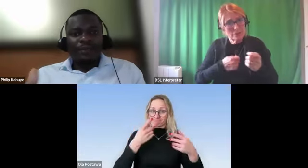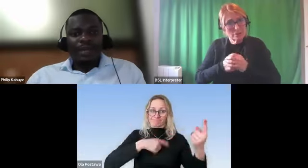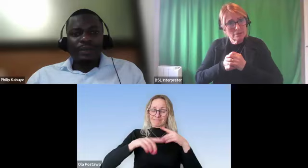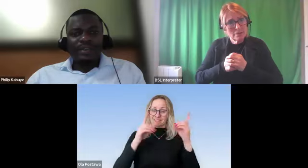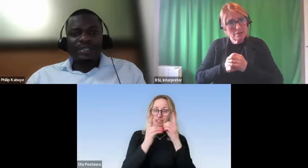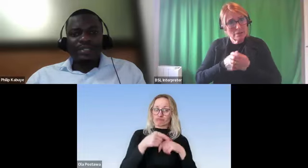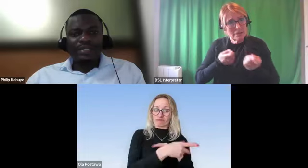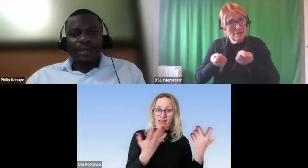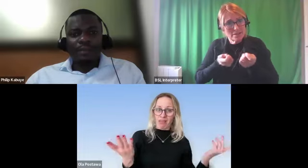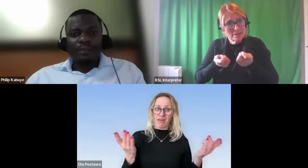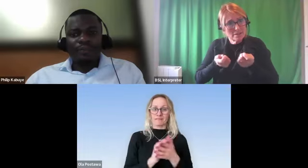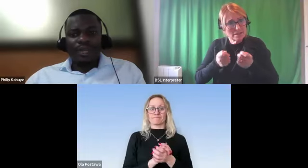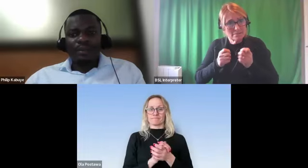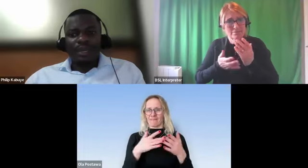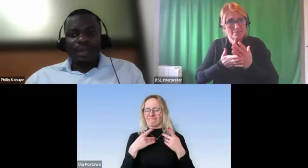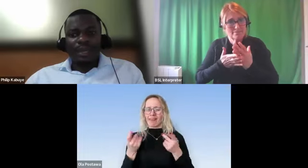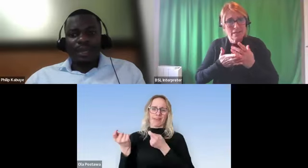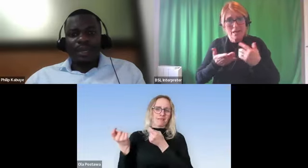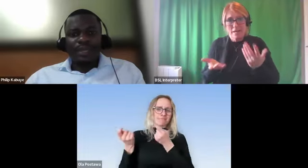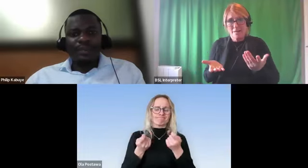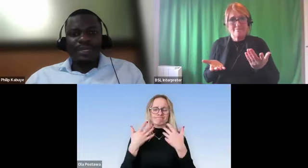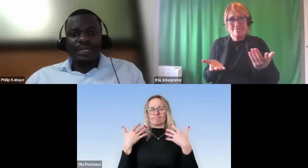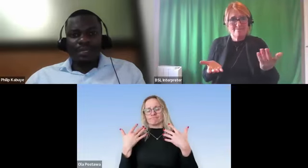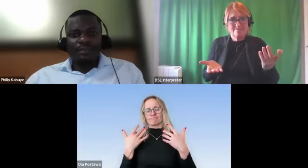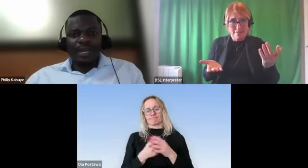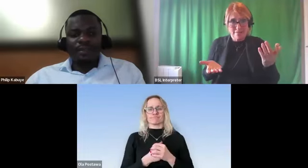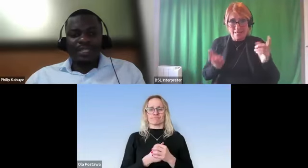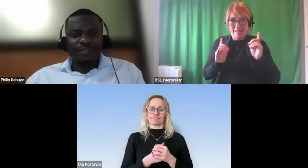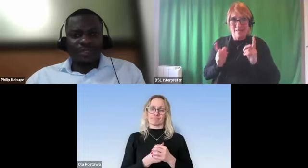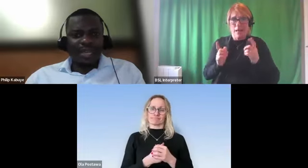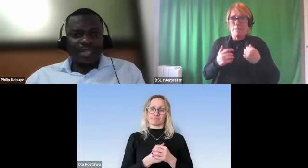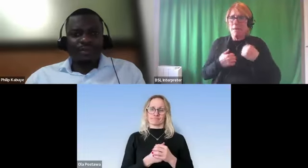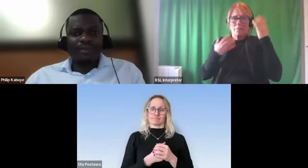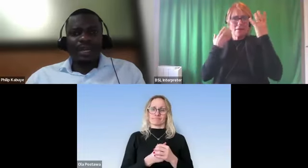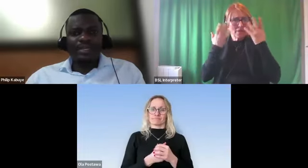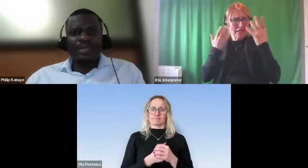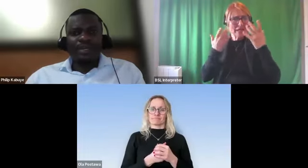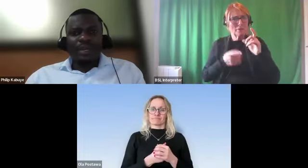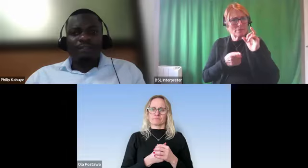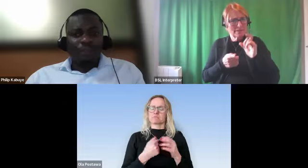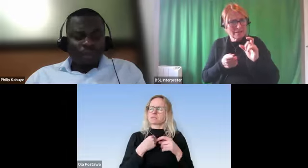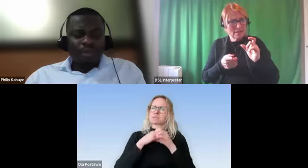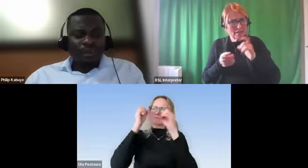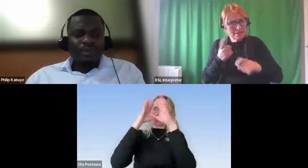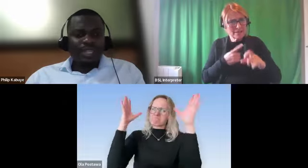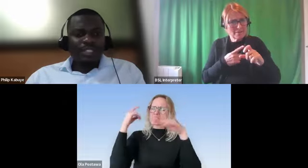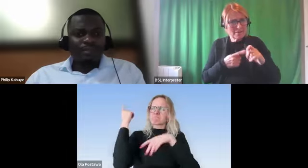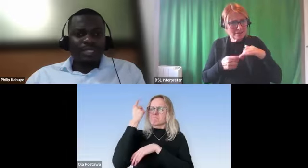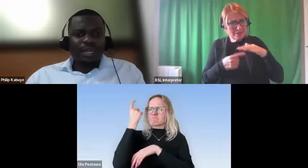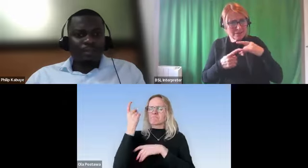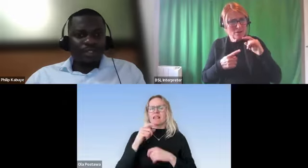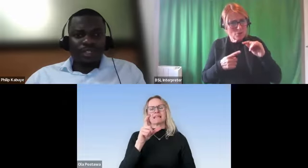And while we have this, I keep thinking, as civil society, we've had a fallback on